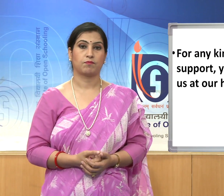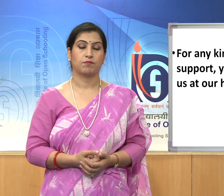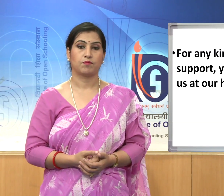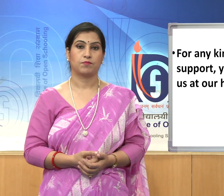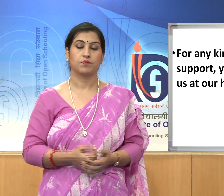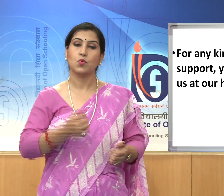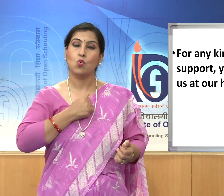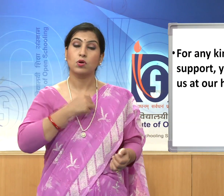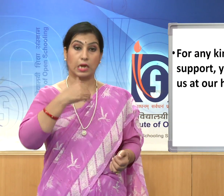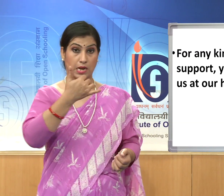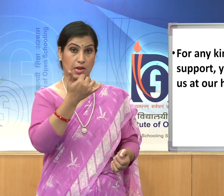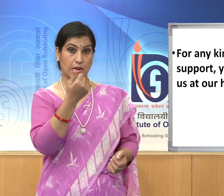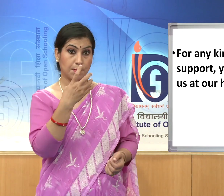us at our